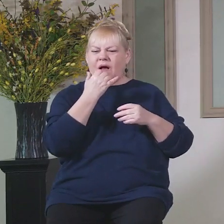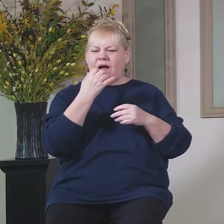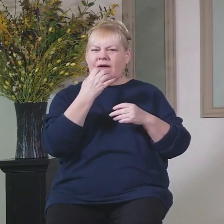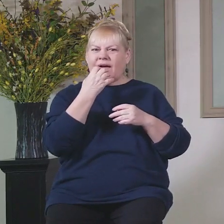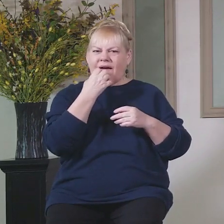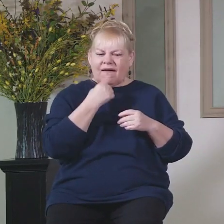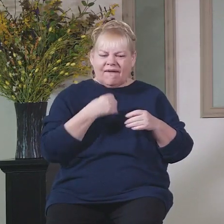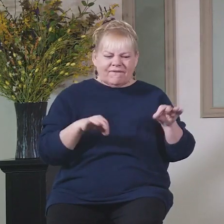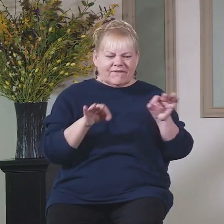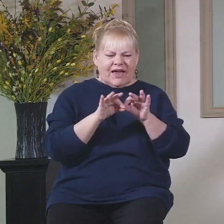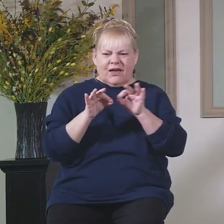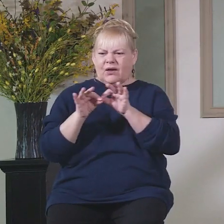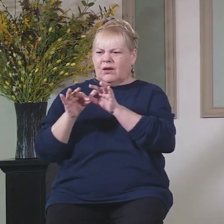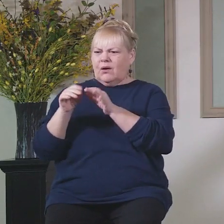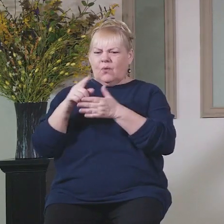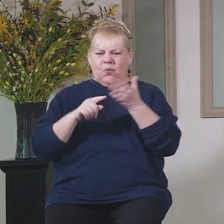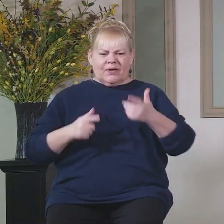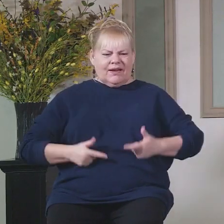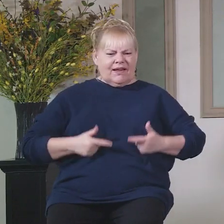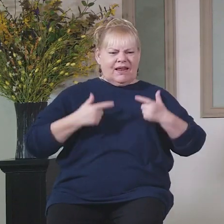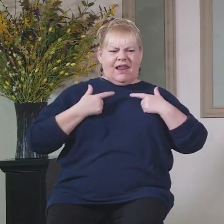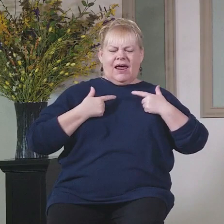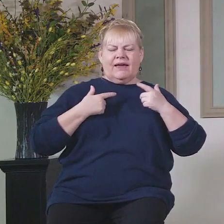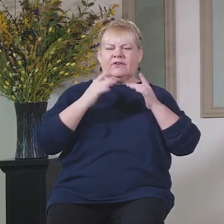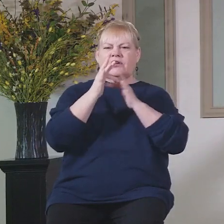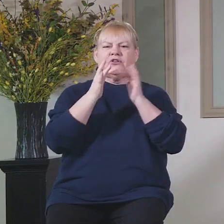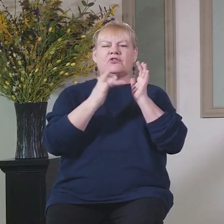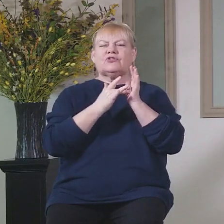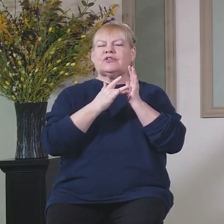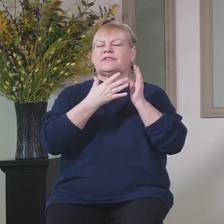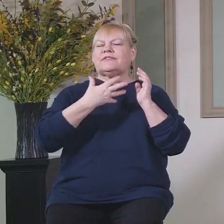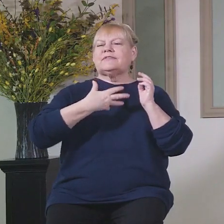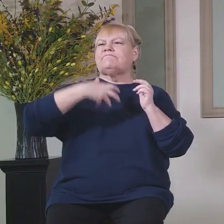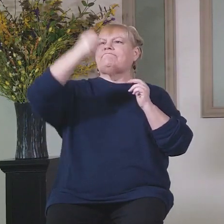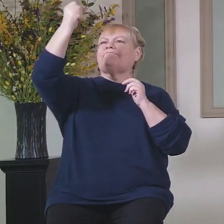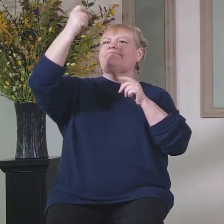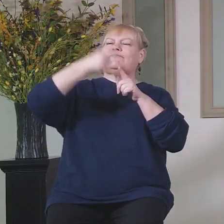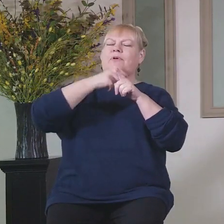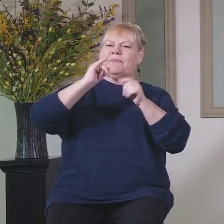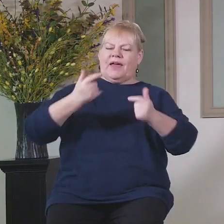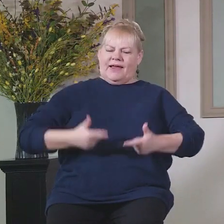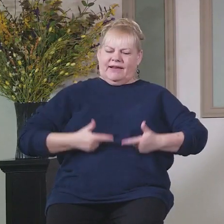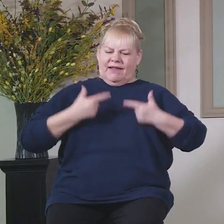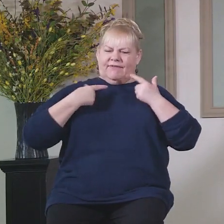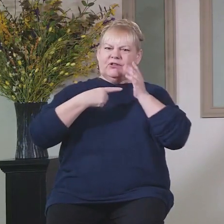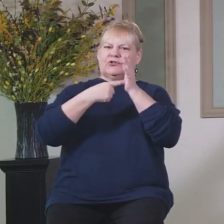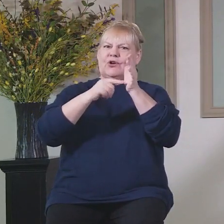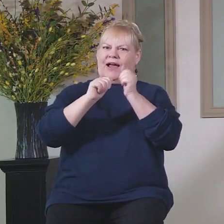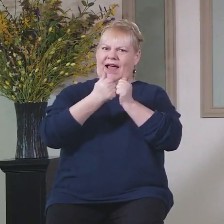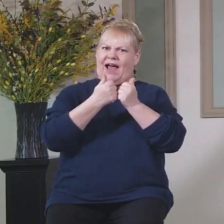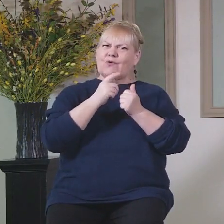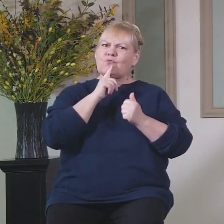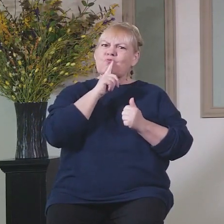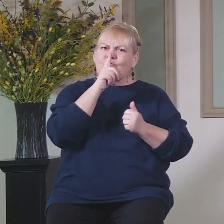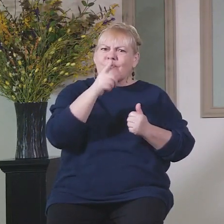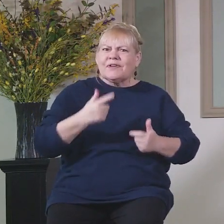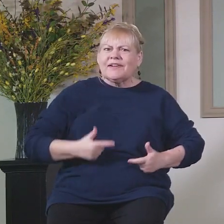misunderstandings of what life is really all about. Jesus rescues us from that life and then shows us how to really live.